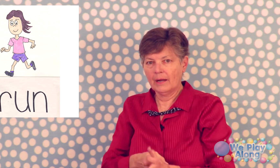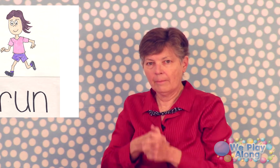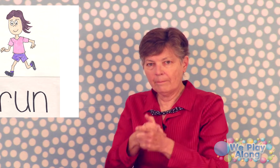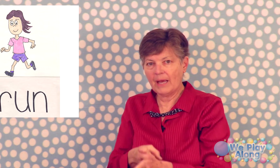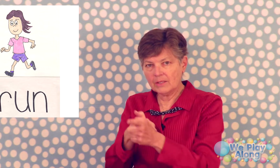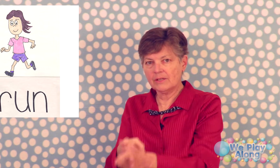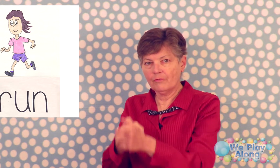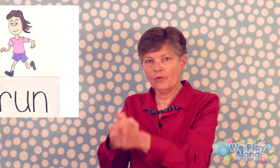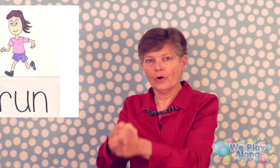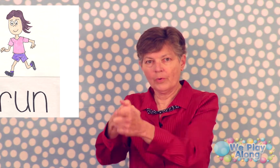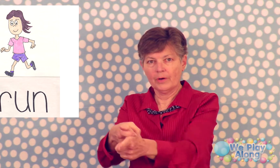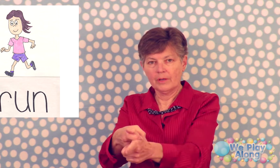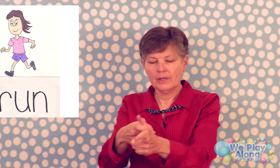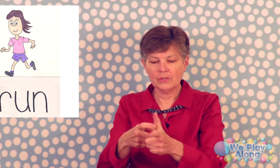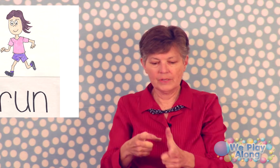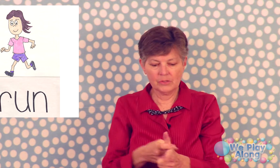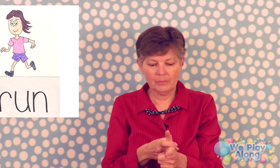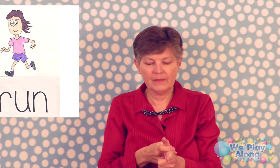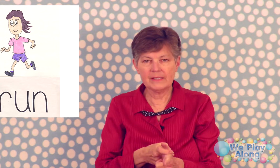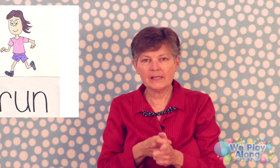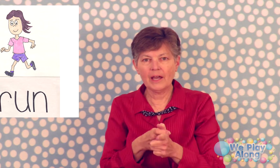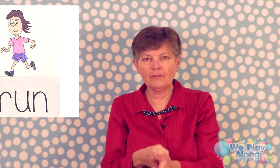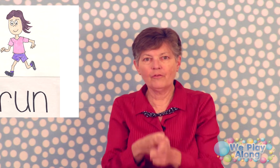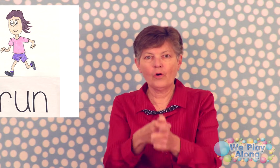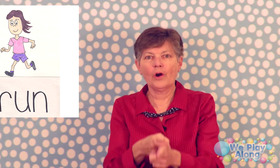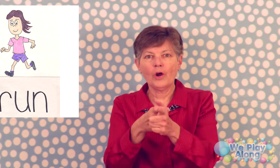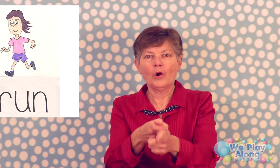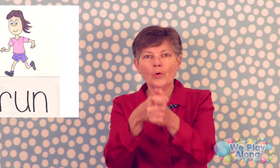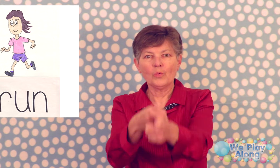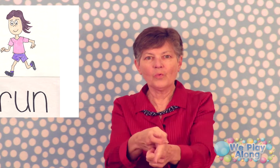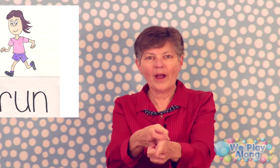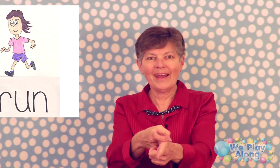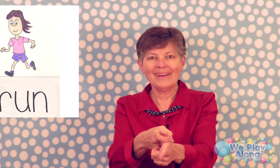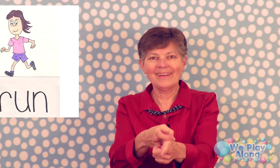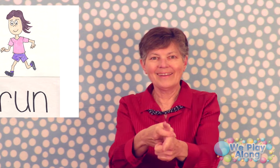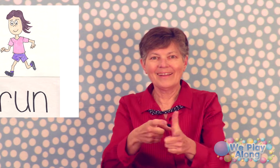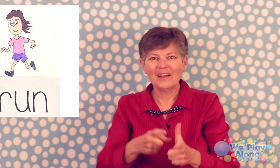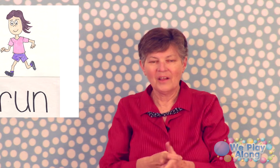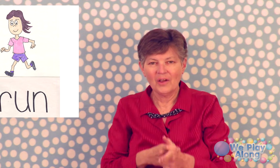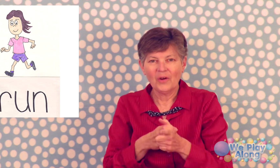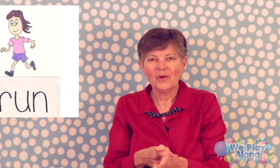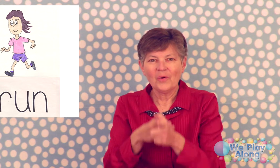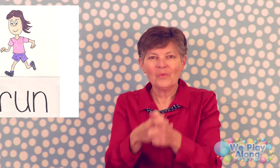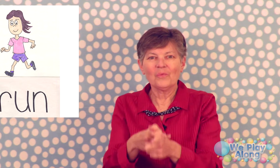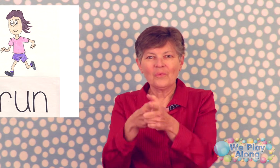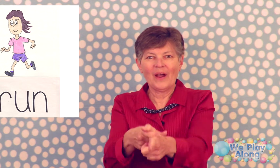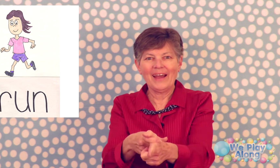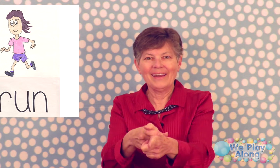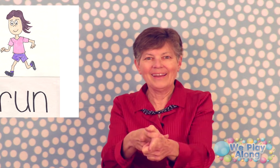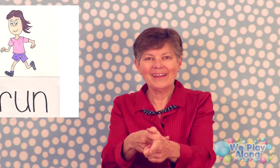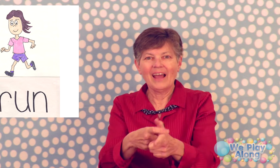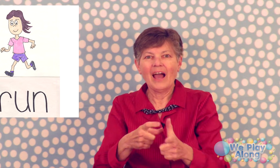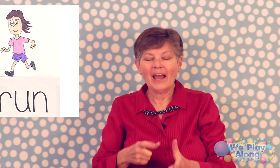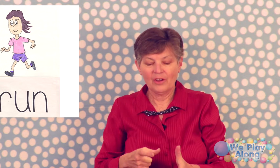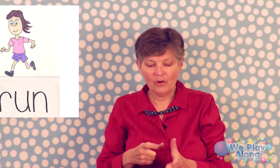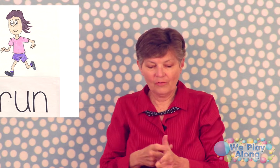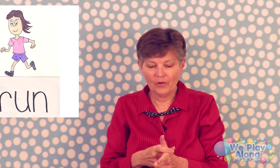of bounce it forward. So this would be the sign for run. Run. I go for